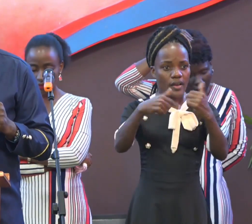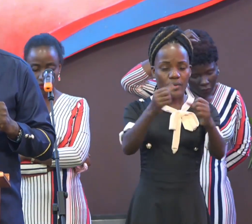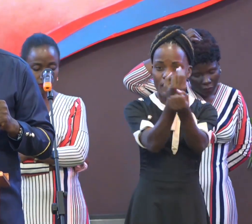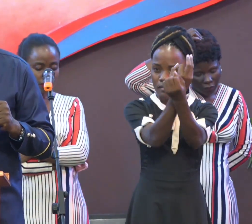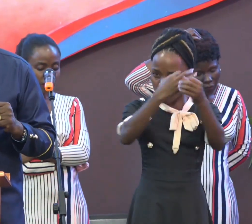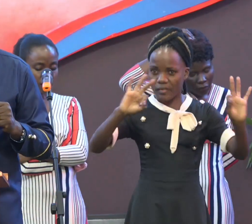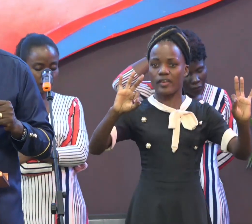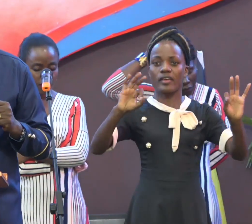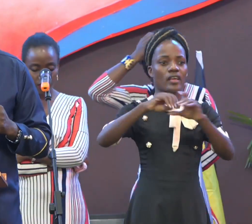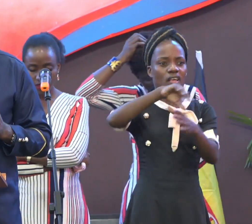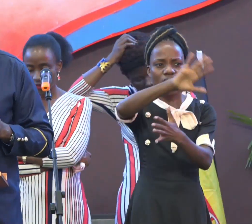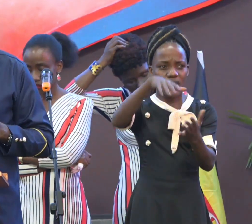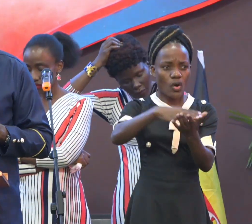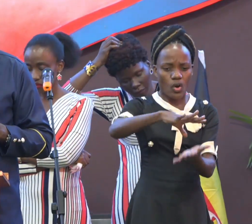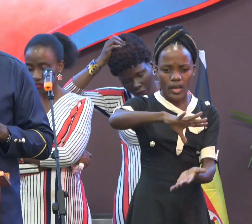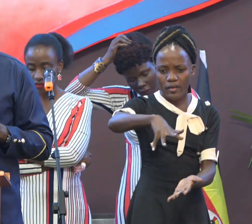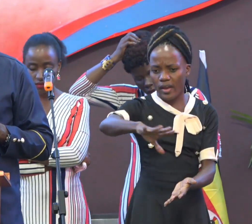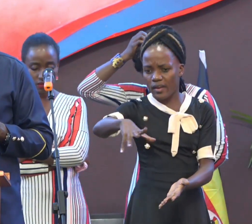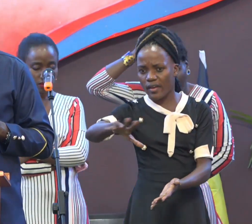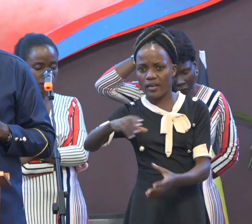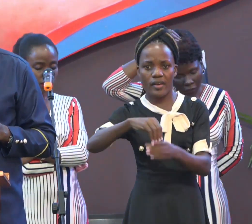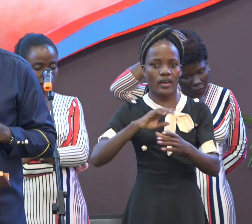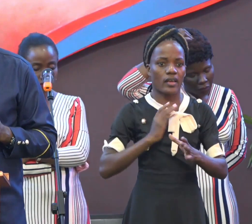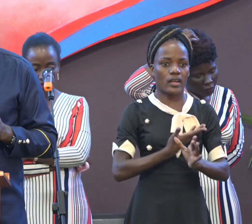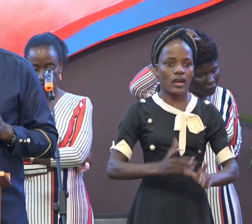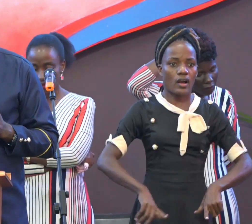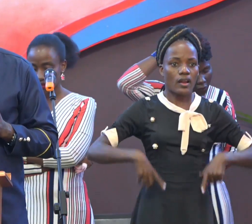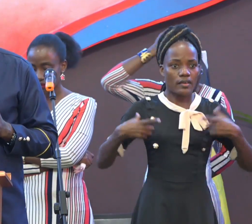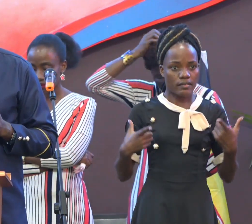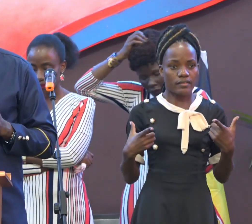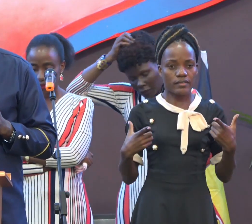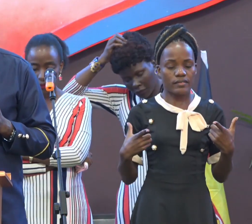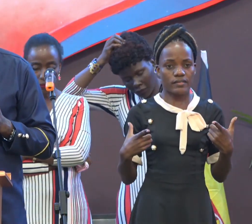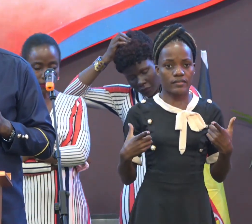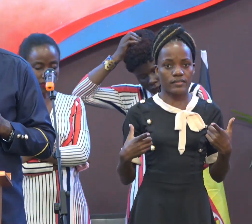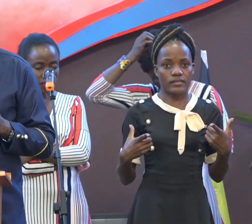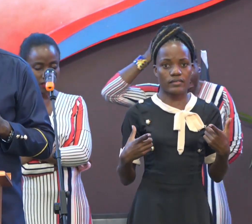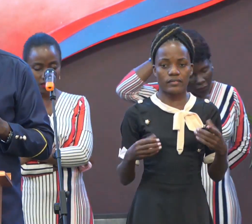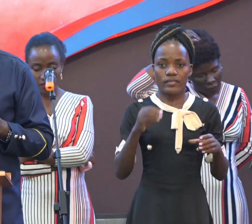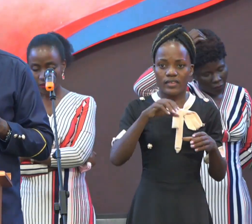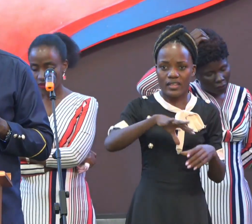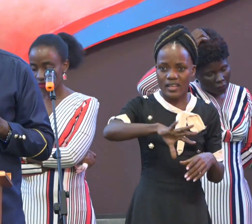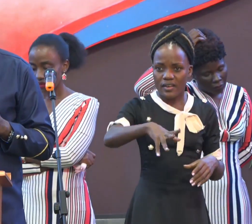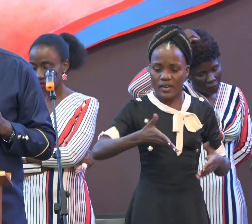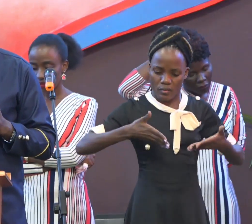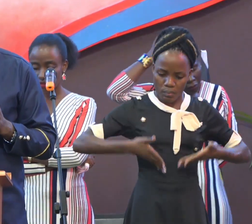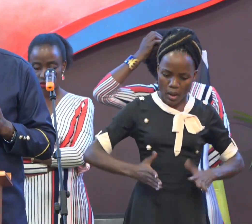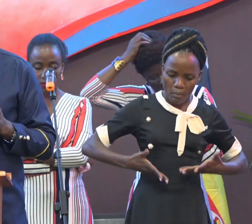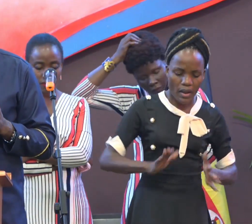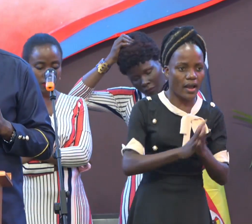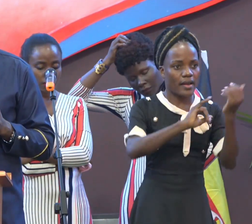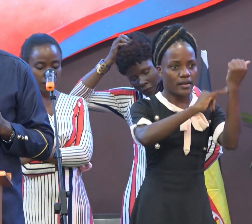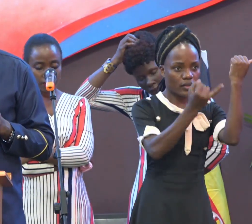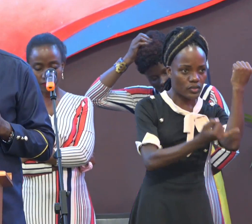mu nsonda zonna ez'obulamu. That we may be released in all spheres of our life. Nsonda z'ebyokuzaala n'ez'ebyemirimu.